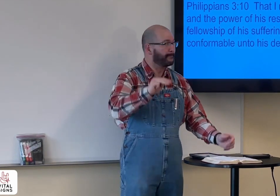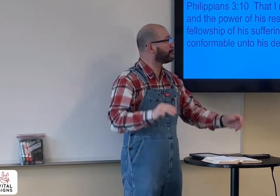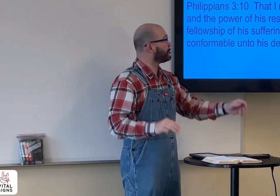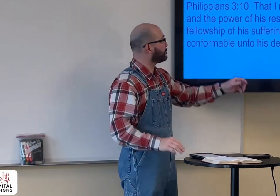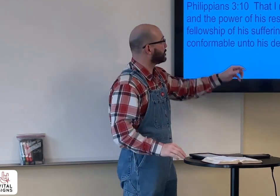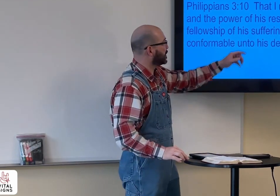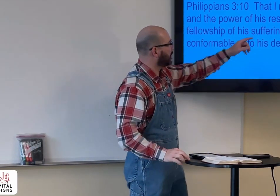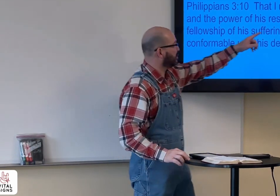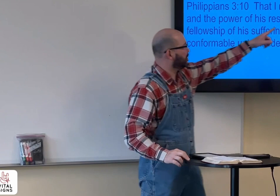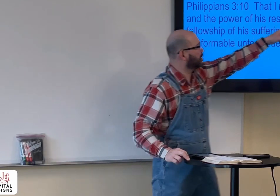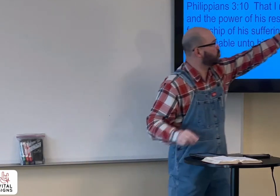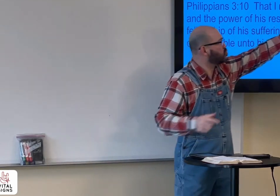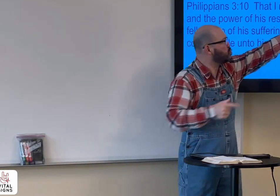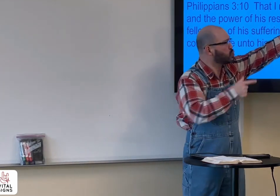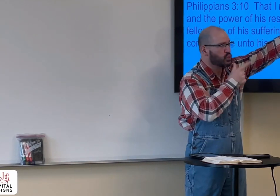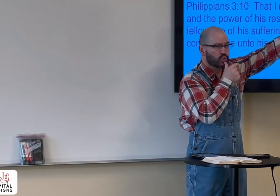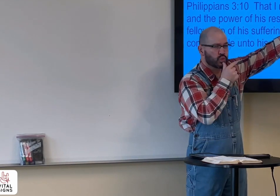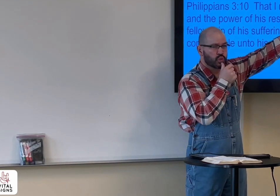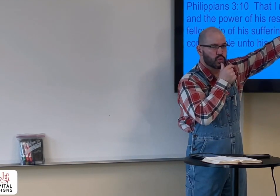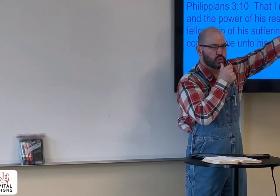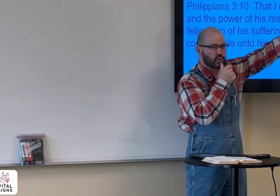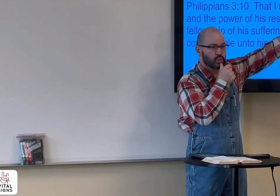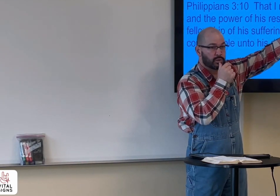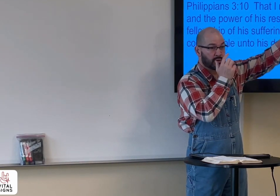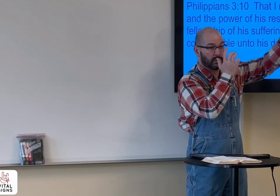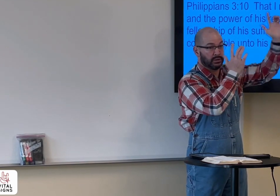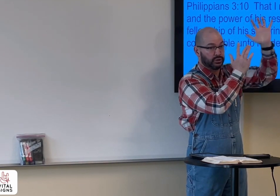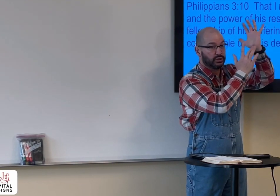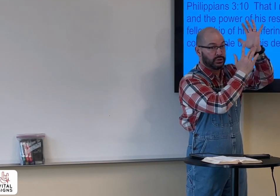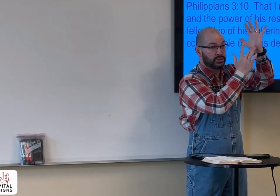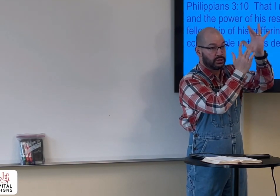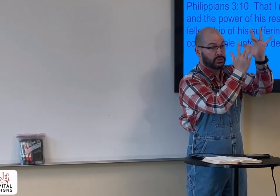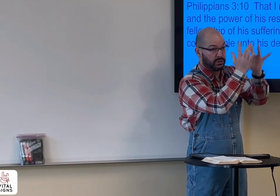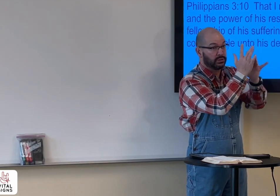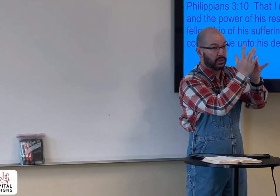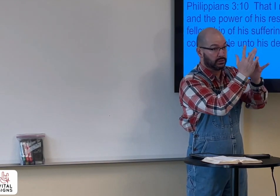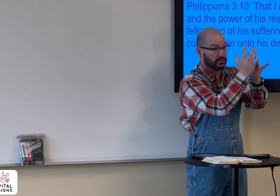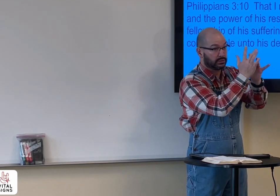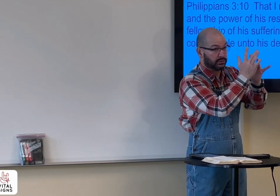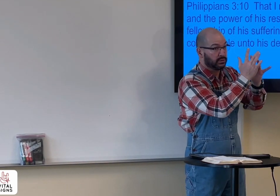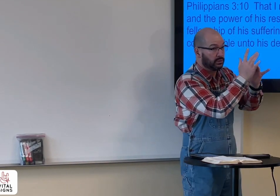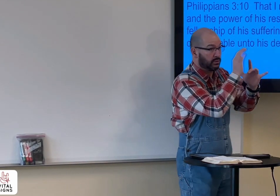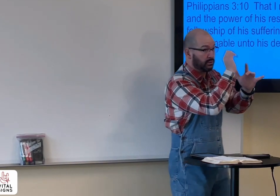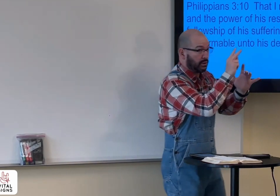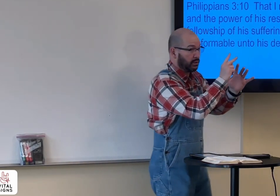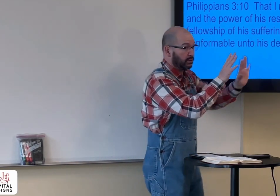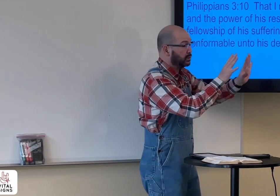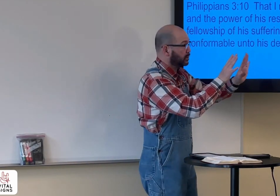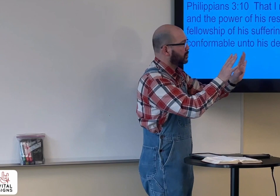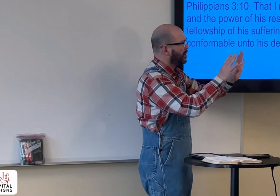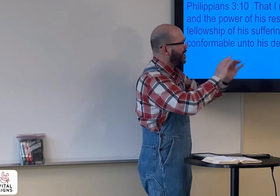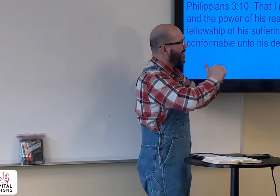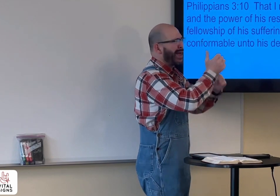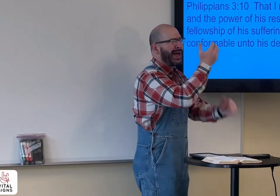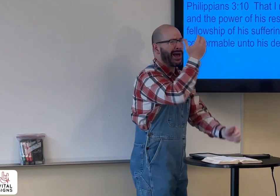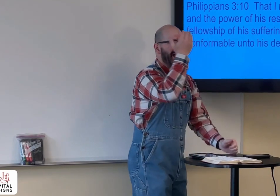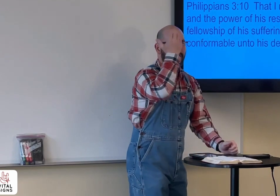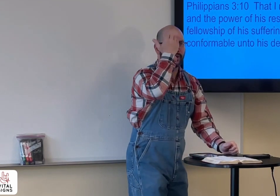Him. Him. Who's Him? Jesus. All right? How do we